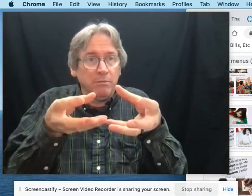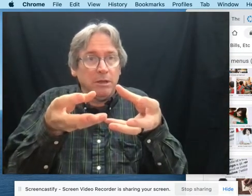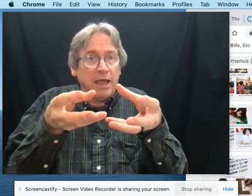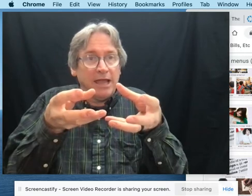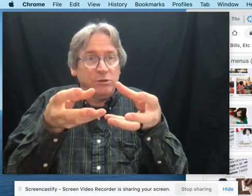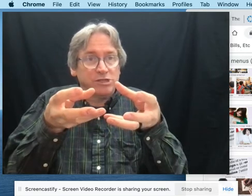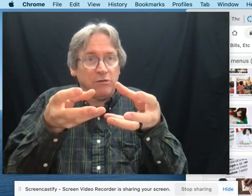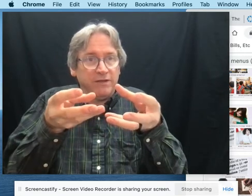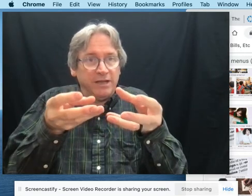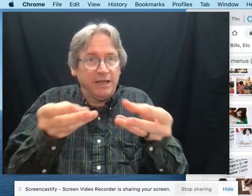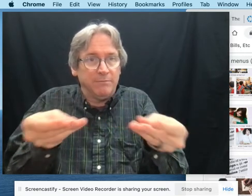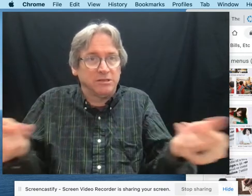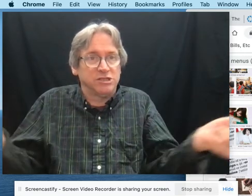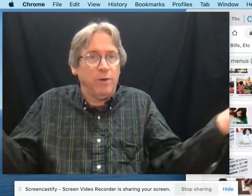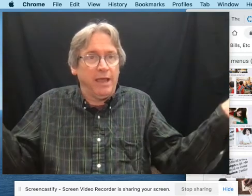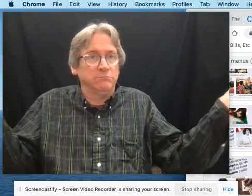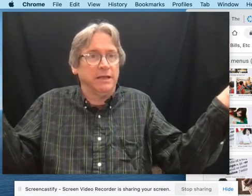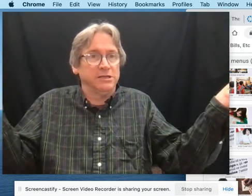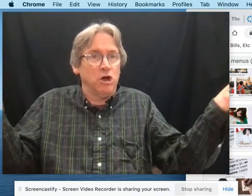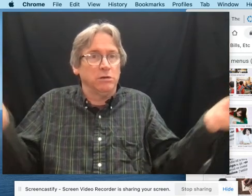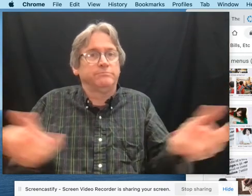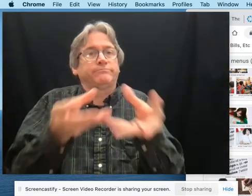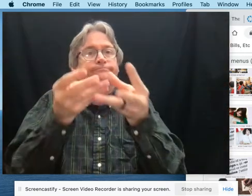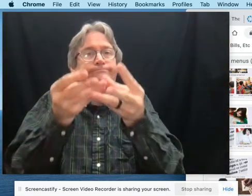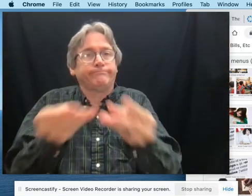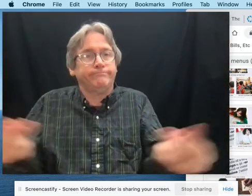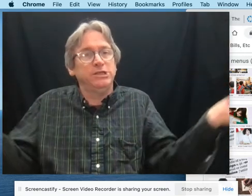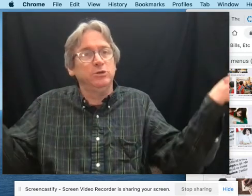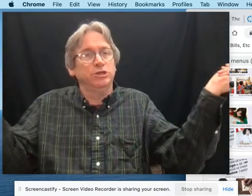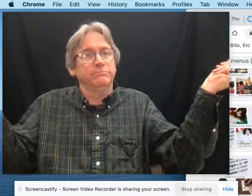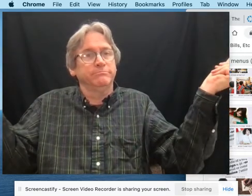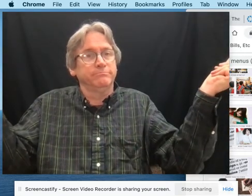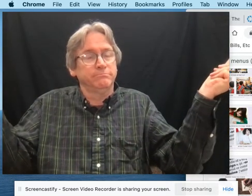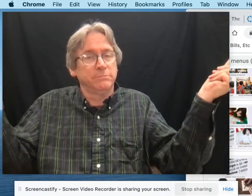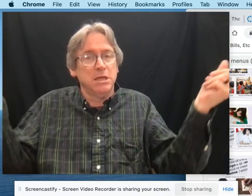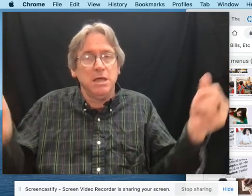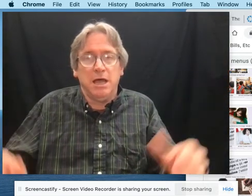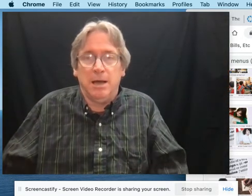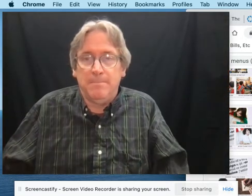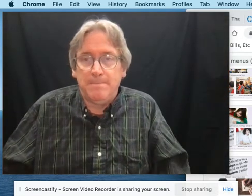problem and you solve it, it melts away and is gone. Solution.